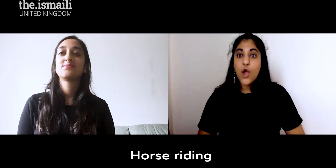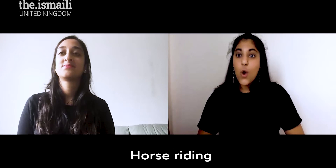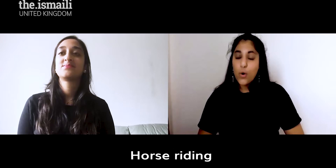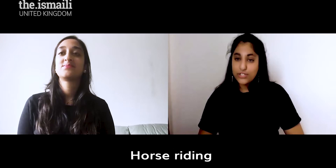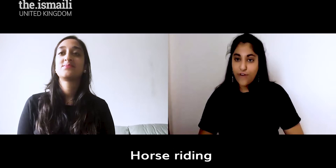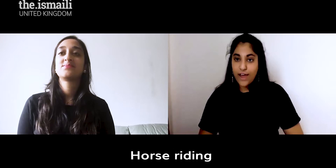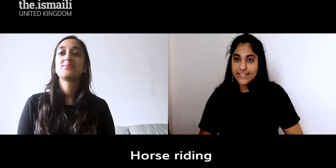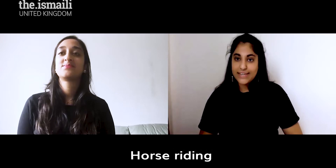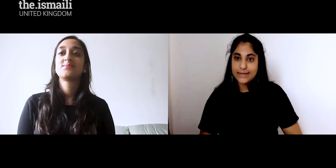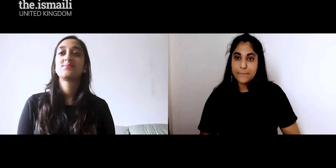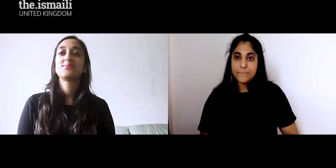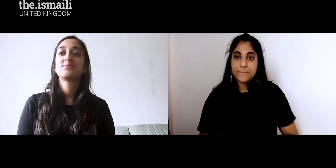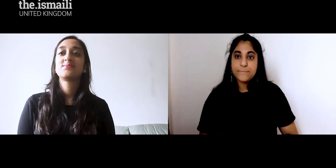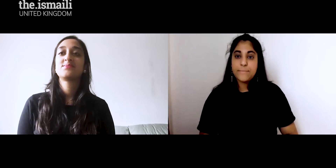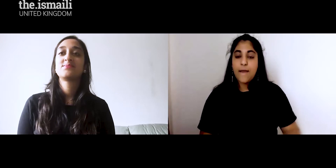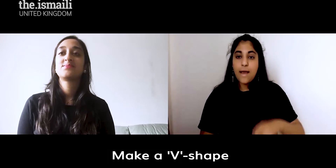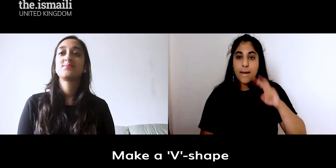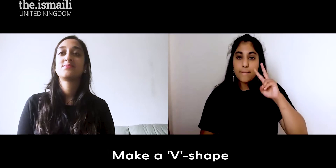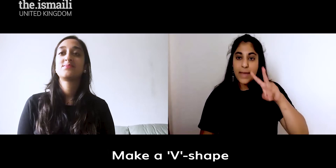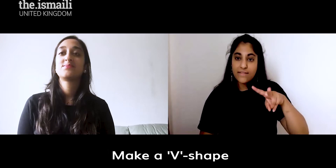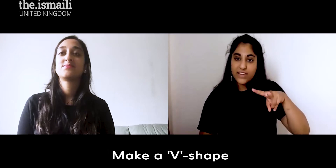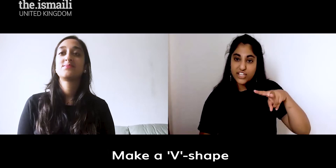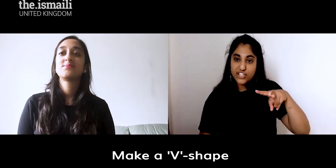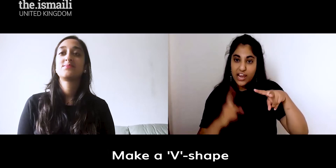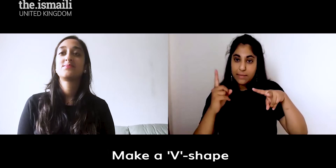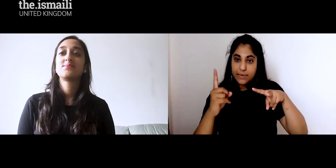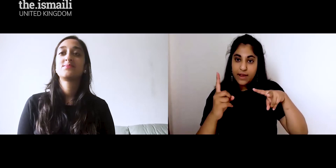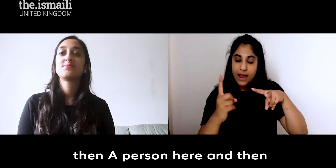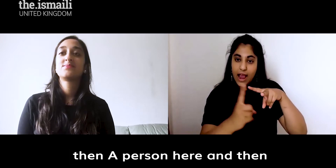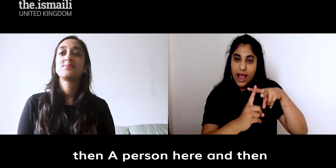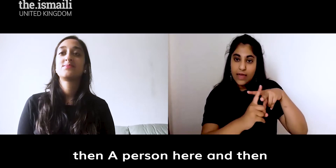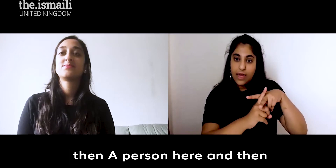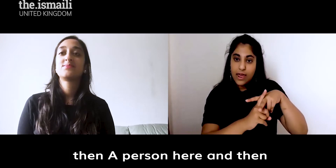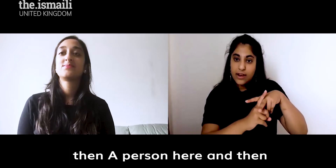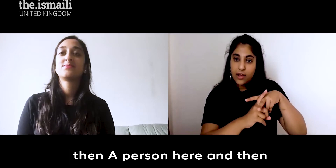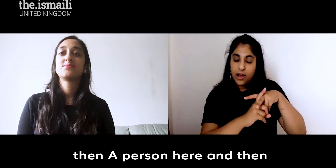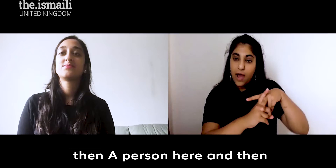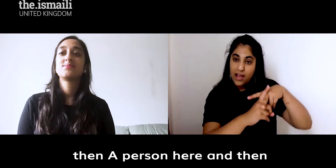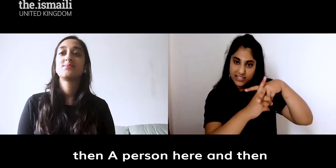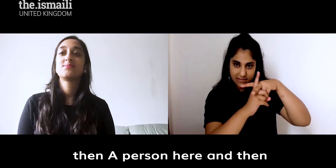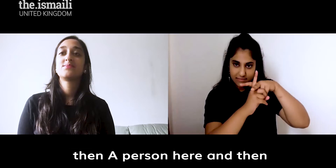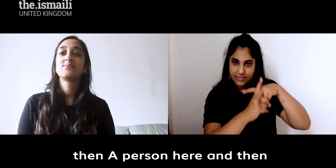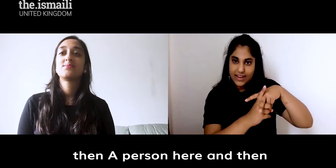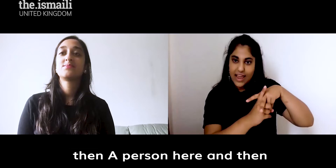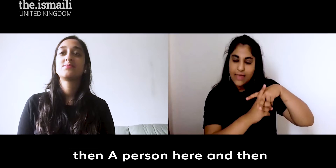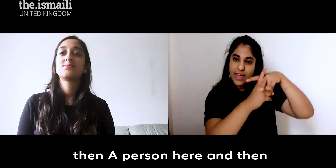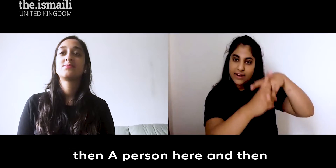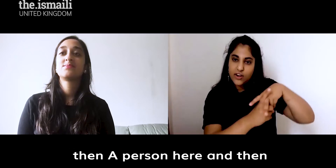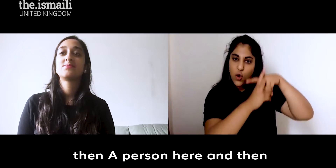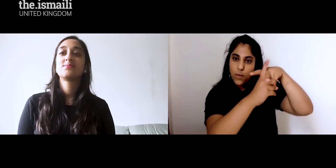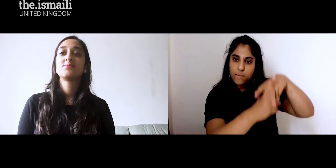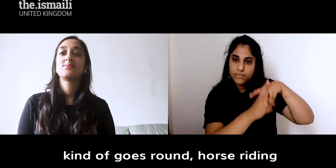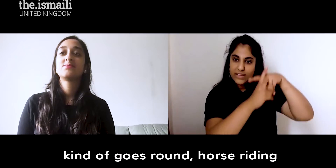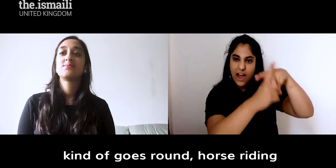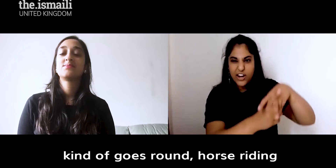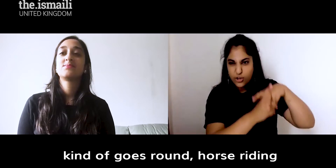Horse riding. Make a V shape, and then a person here, and then kind of goes